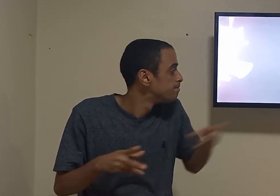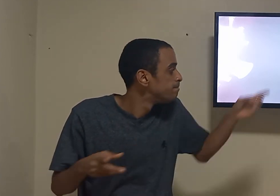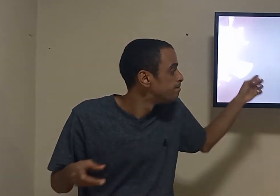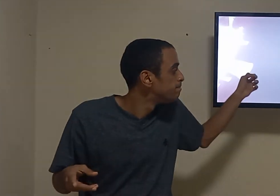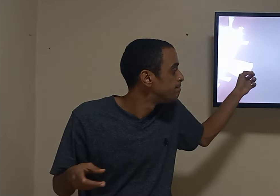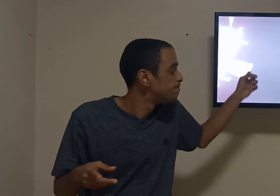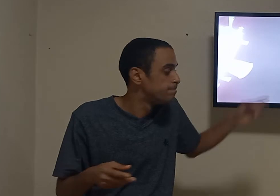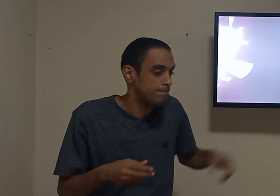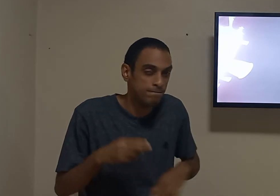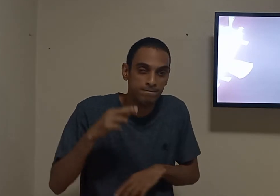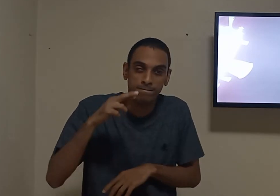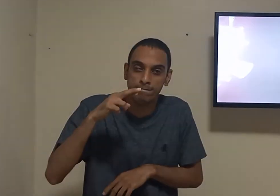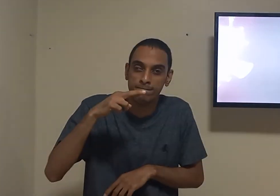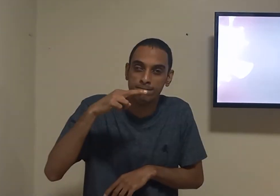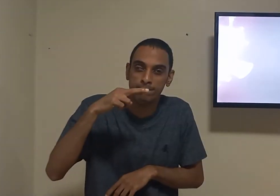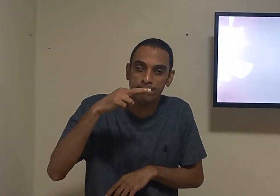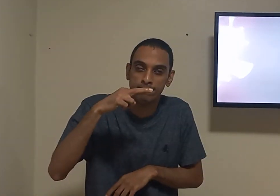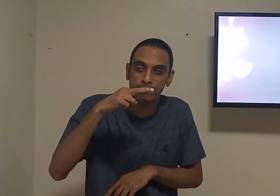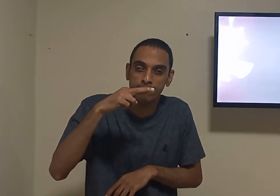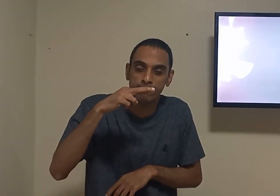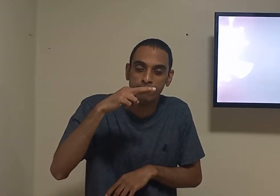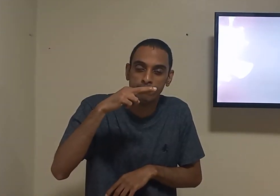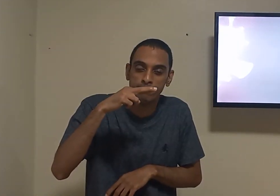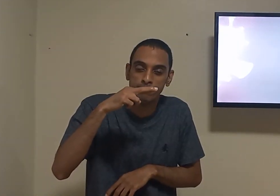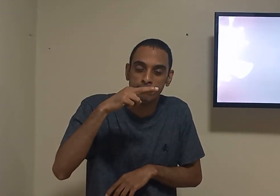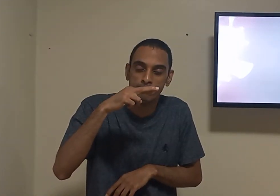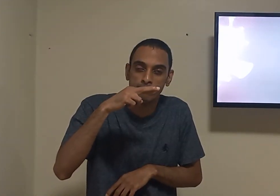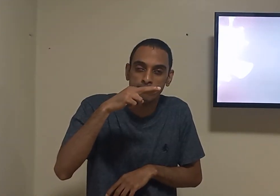abort cases to safely return Orion to Earth.